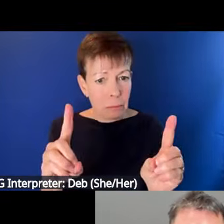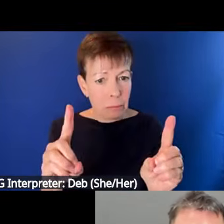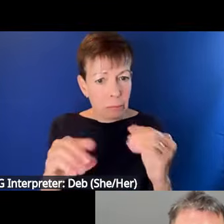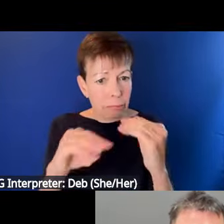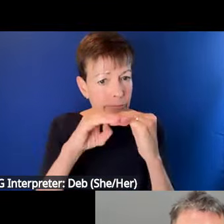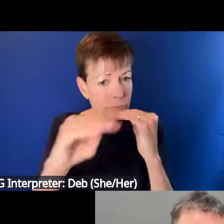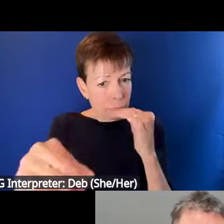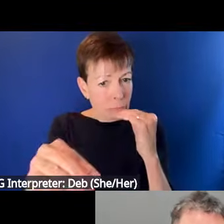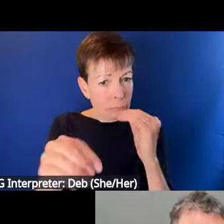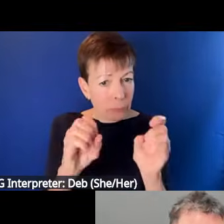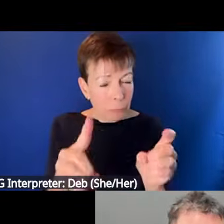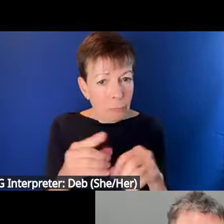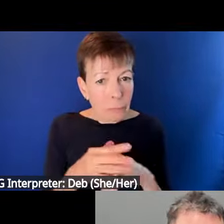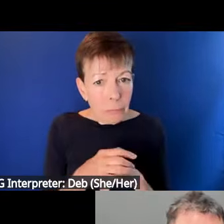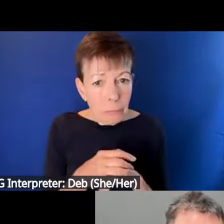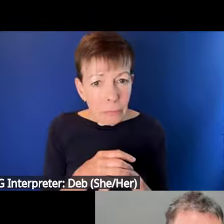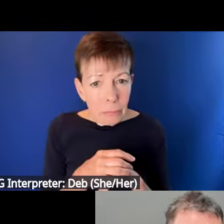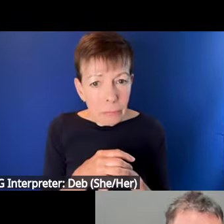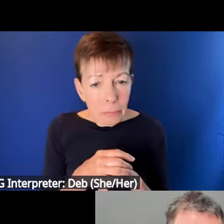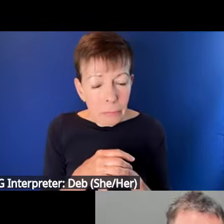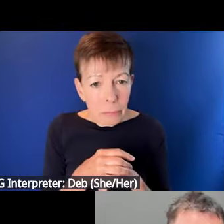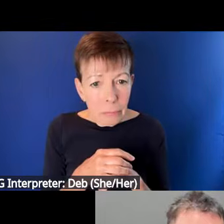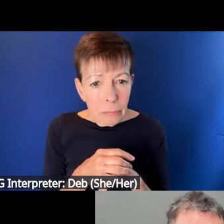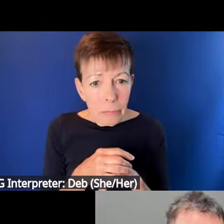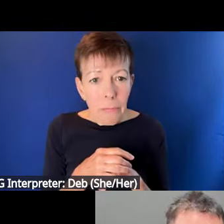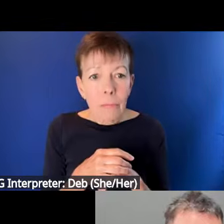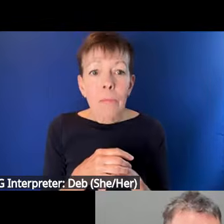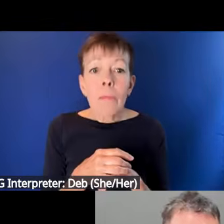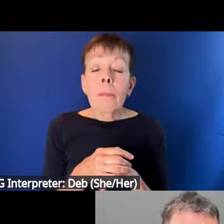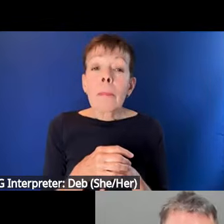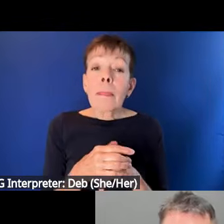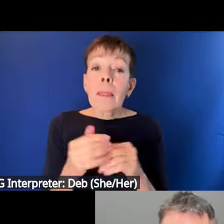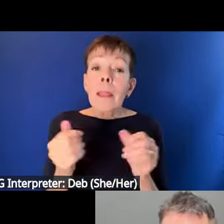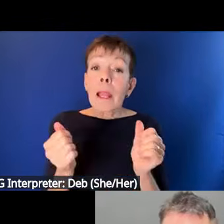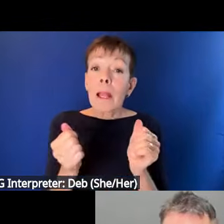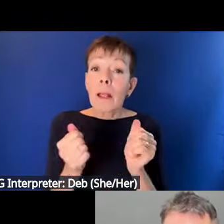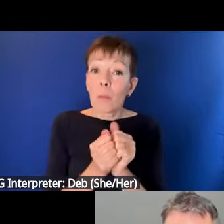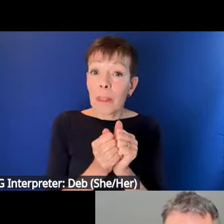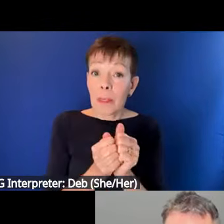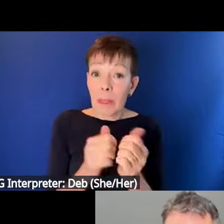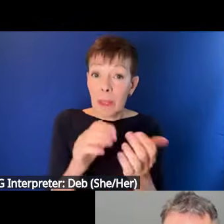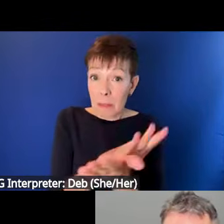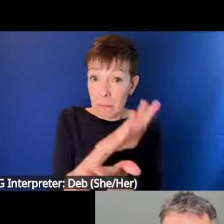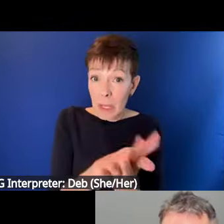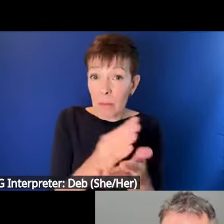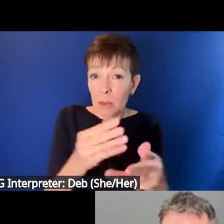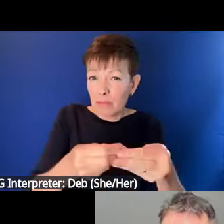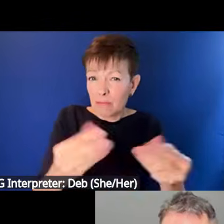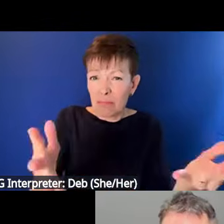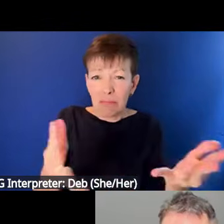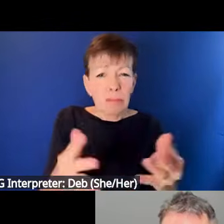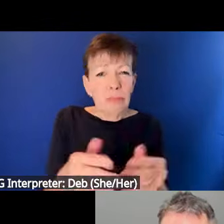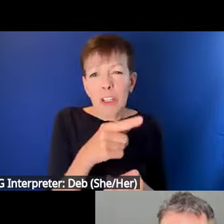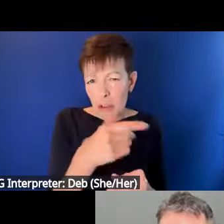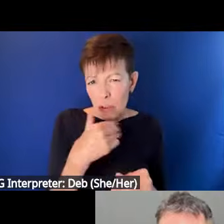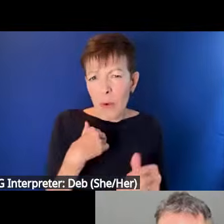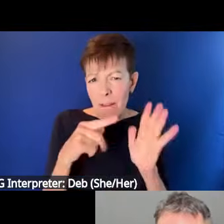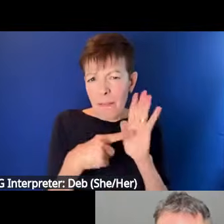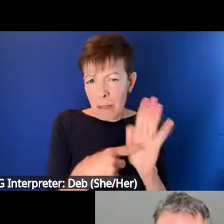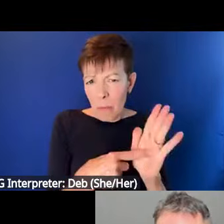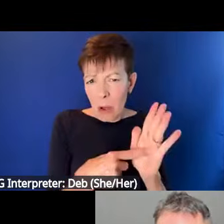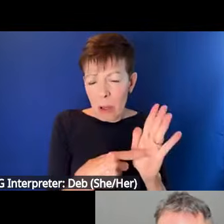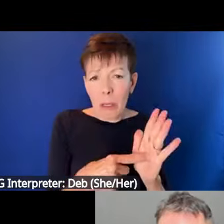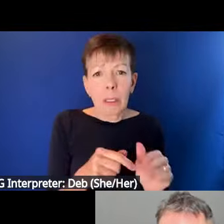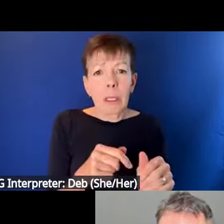And so in the pre-reads, you've got the model. So I'm not going to actually go into the details of the model. Ellie